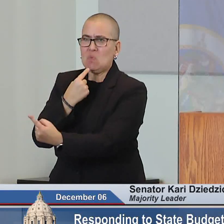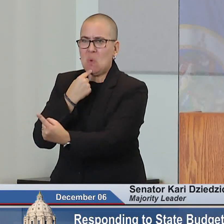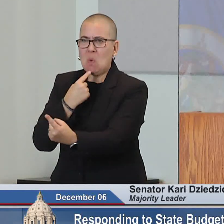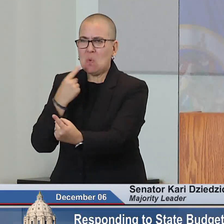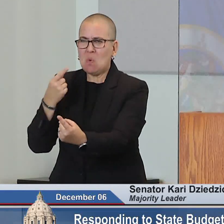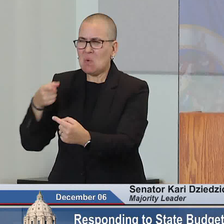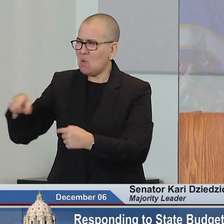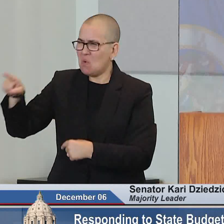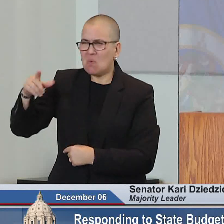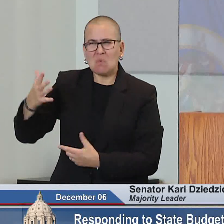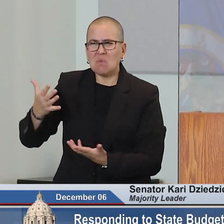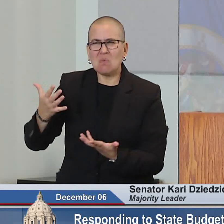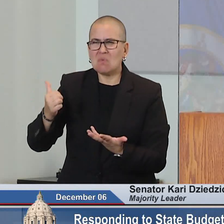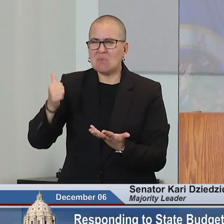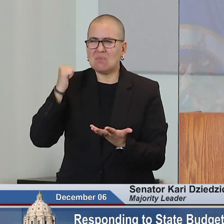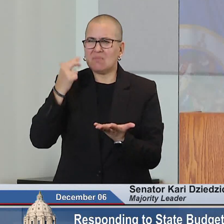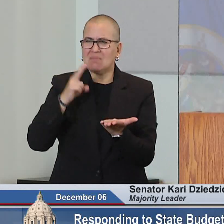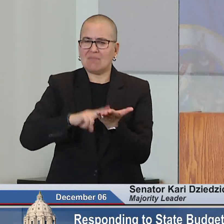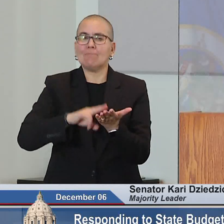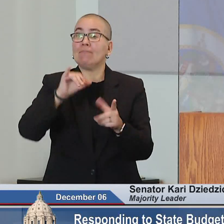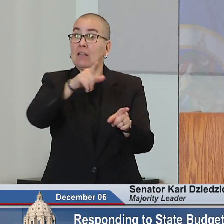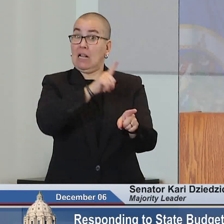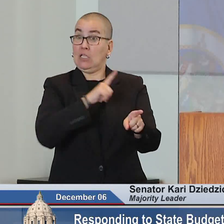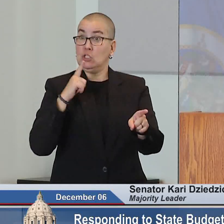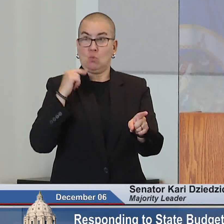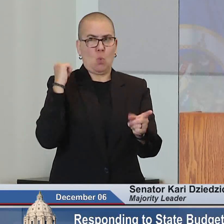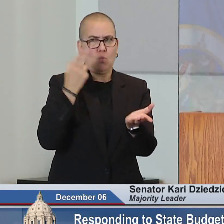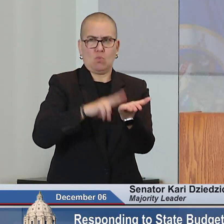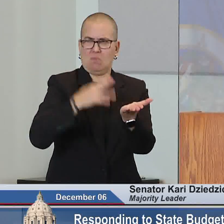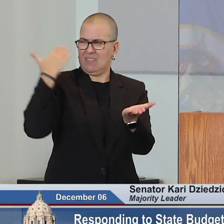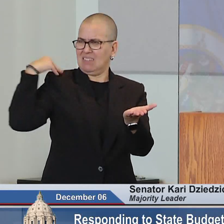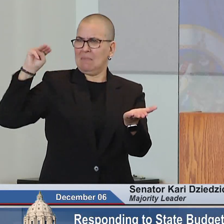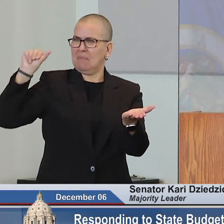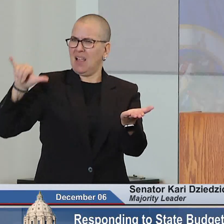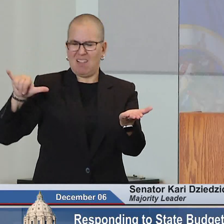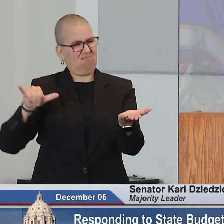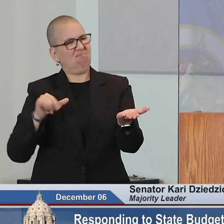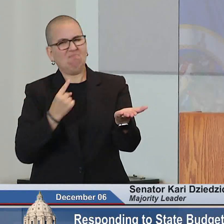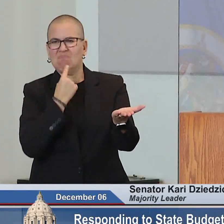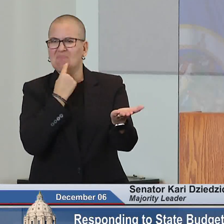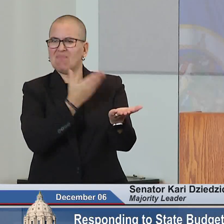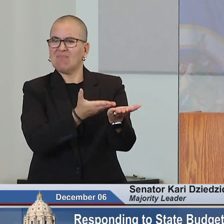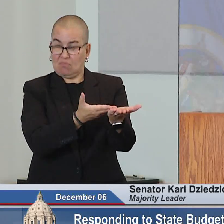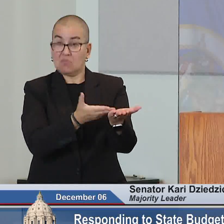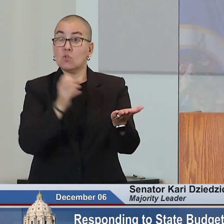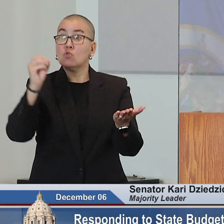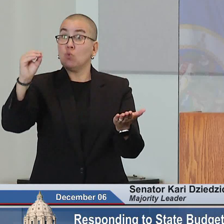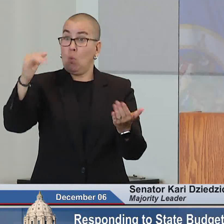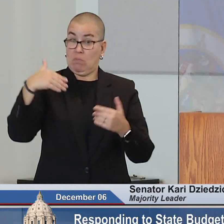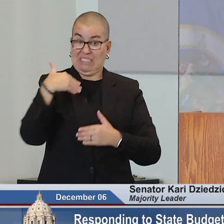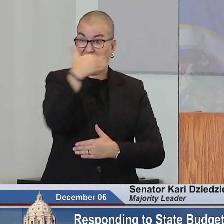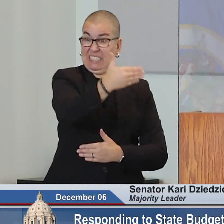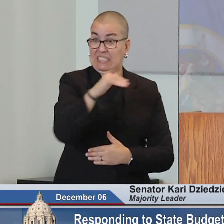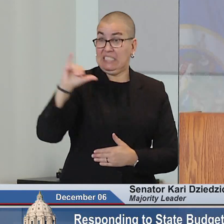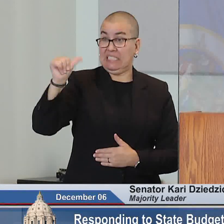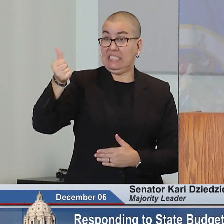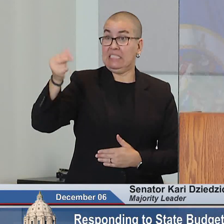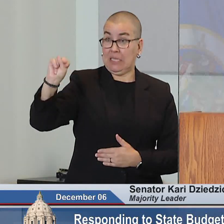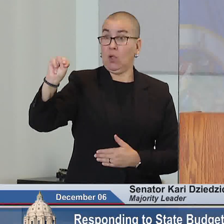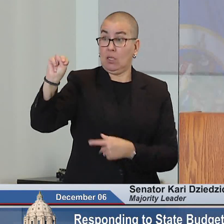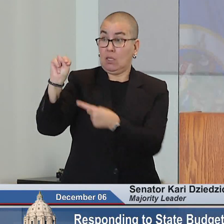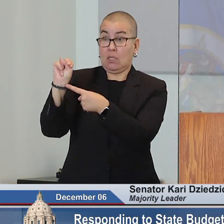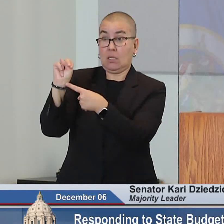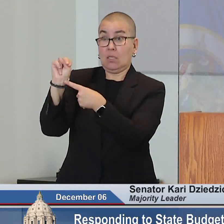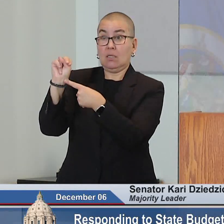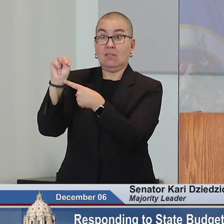at the end of last session. So starting in January, with this legislative trifecta, we will use this